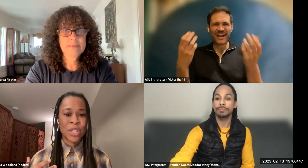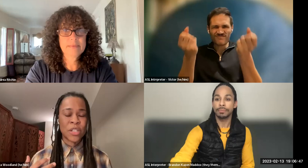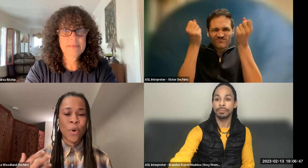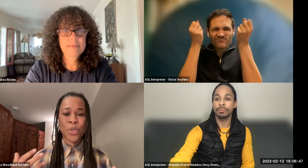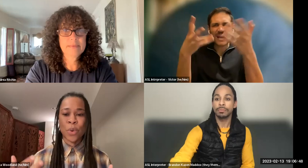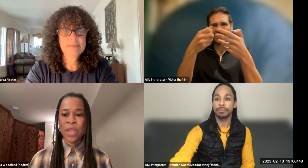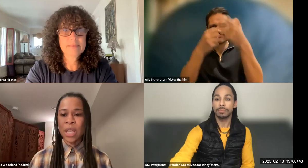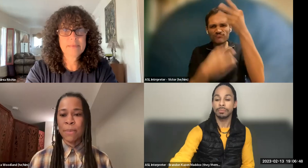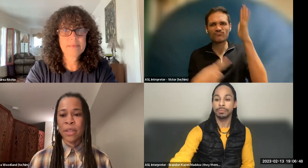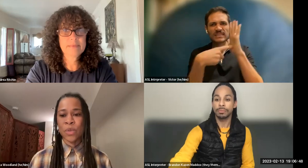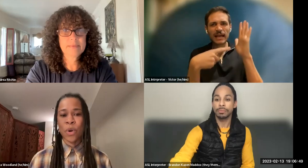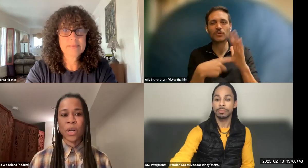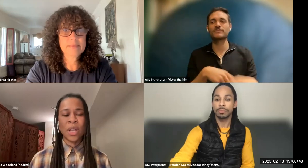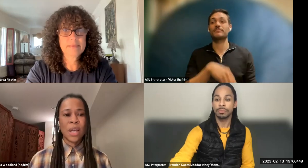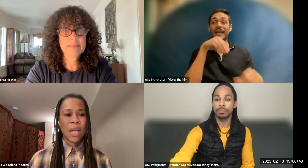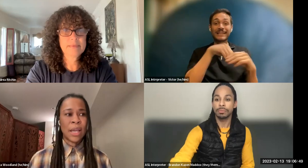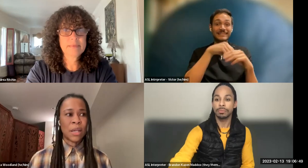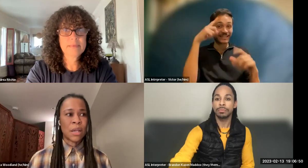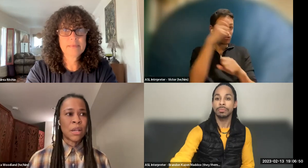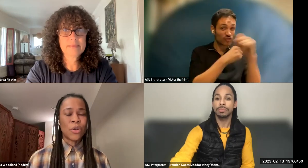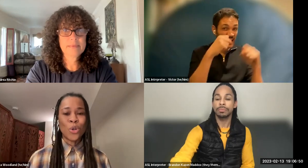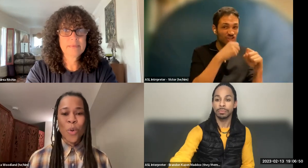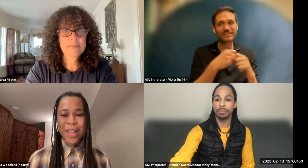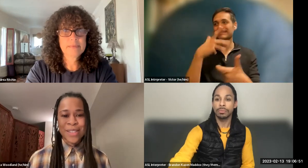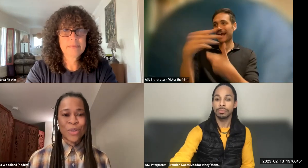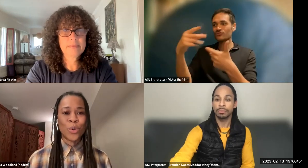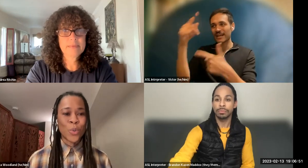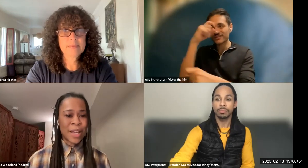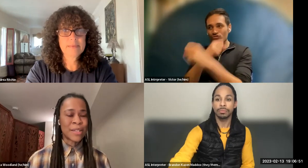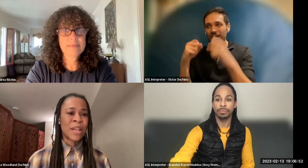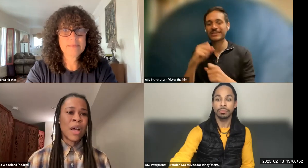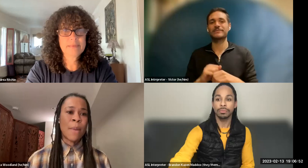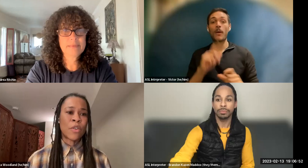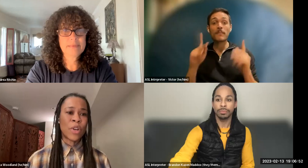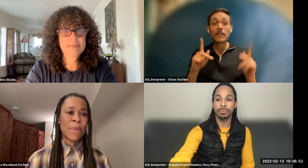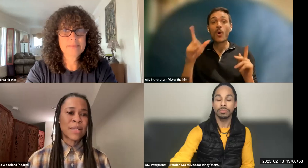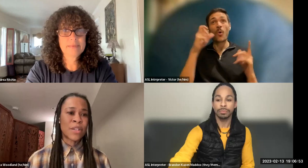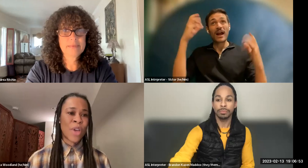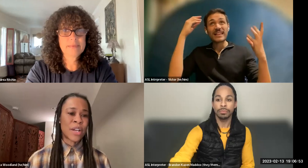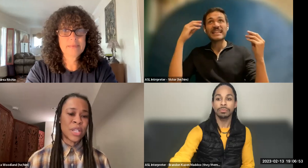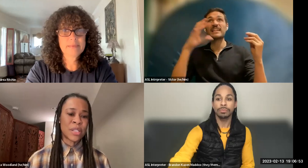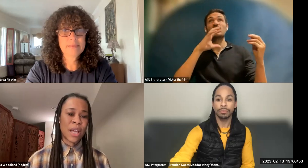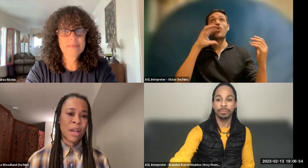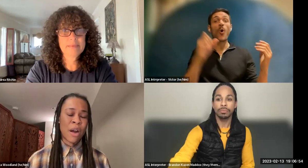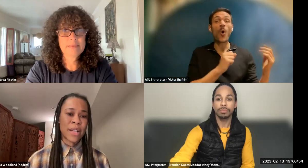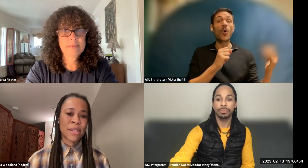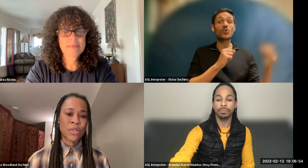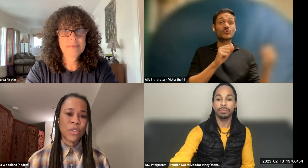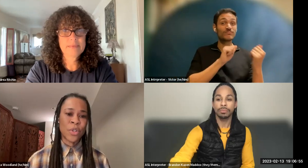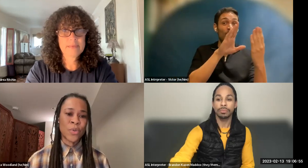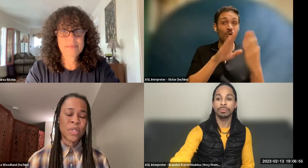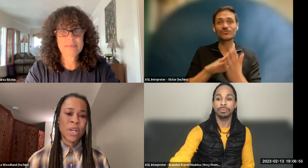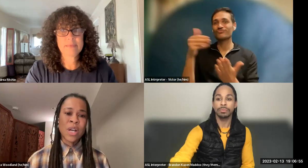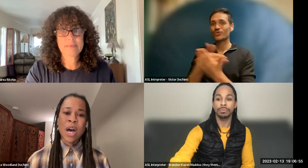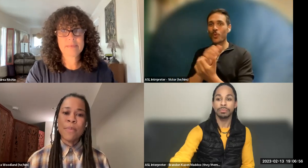inside-outside strategies, folks who are thinking about this work in new ways and old ways, and remixing strategies that our